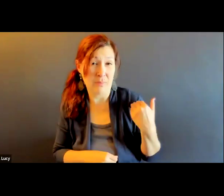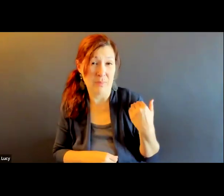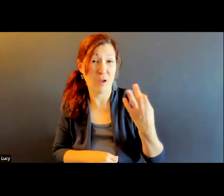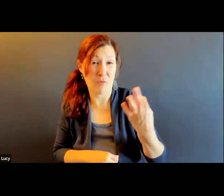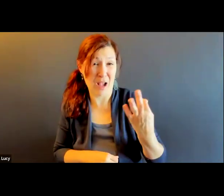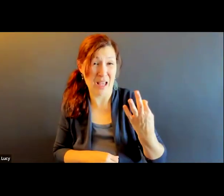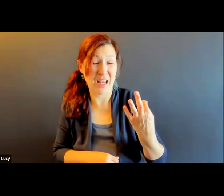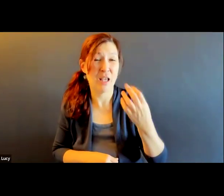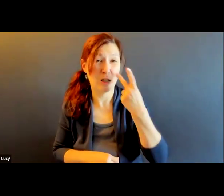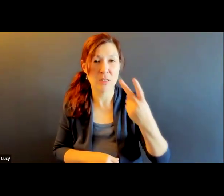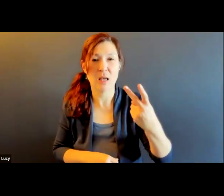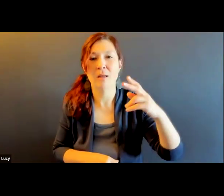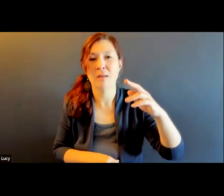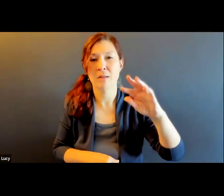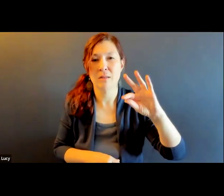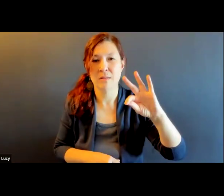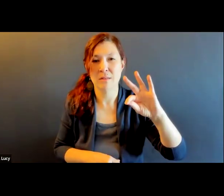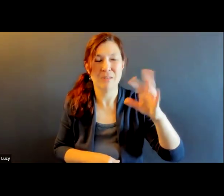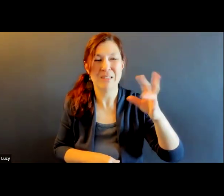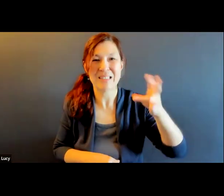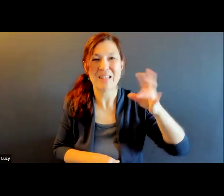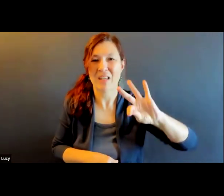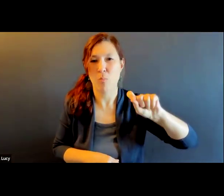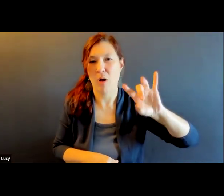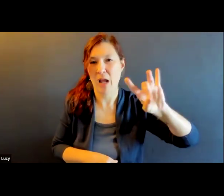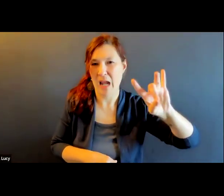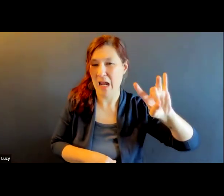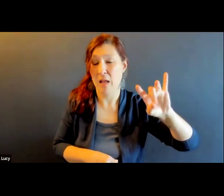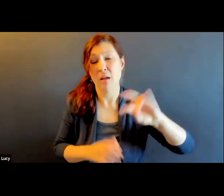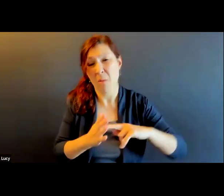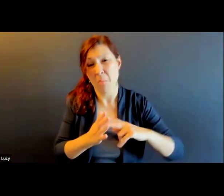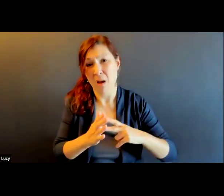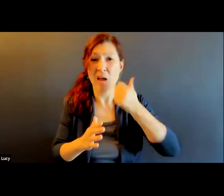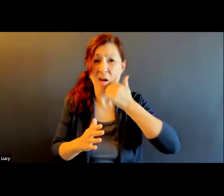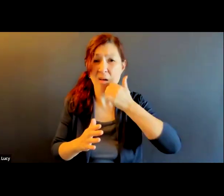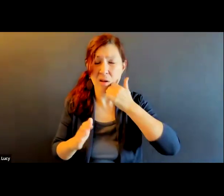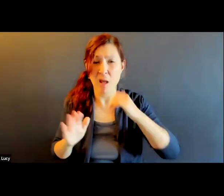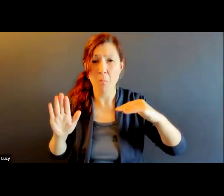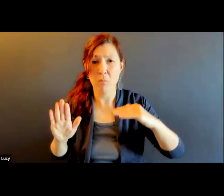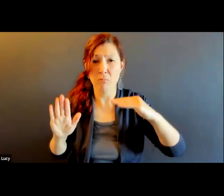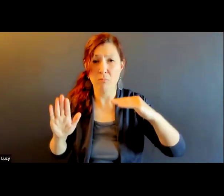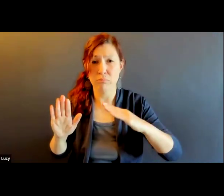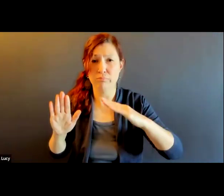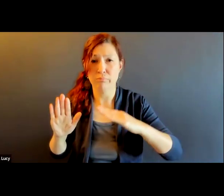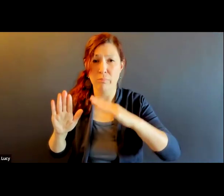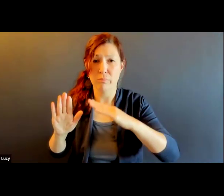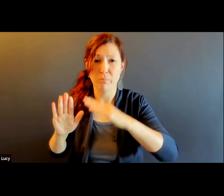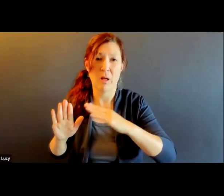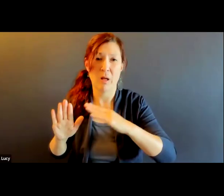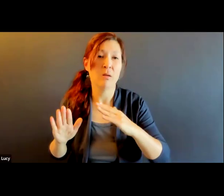every single day, and then we pull it in the afternoon. So I'll report sometime during this meeting as to what ours was for today.